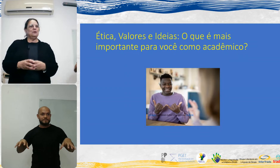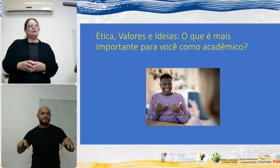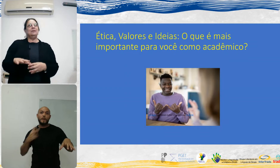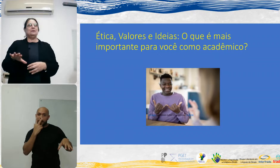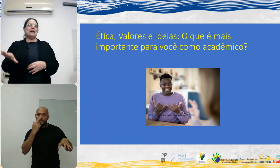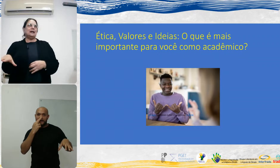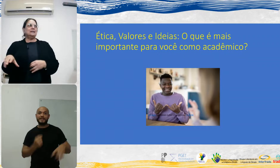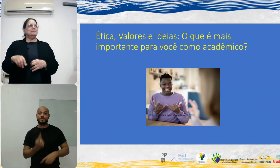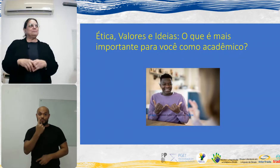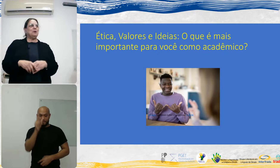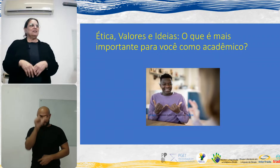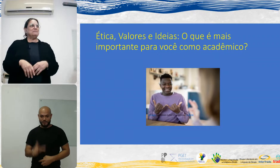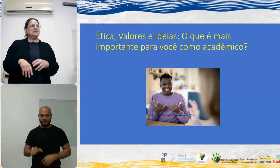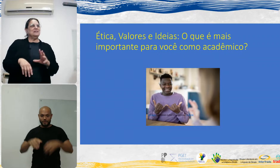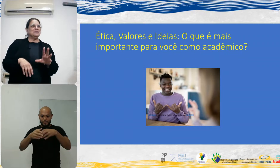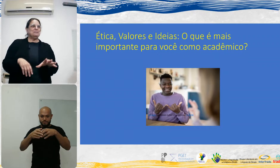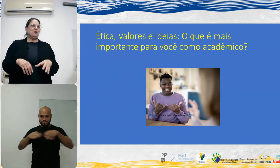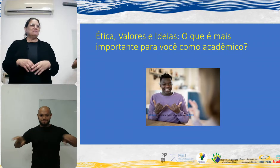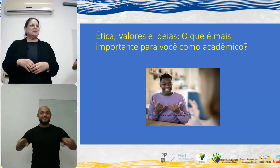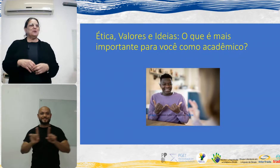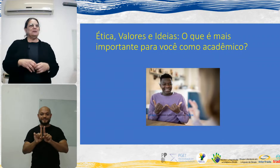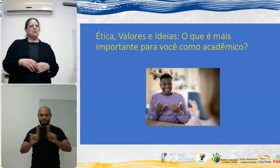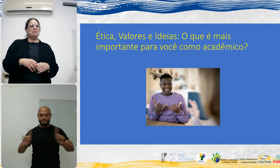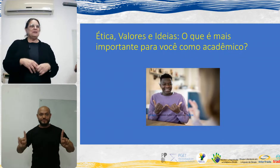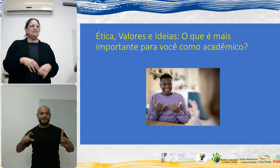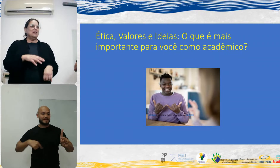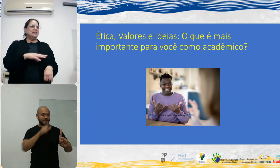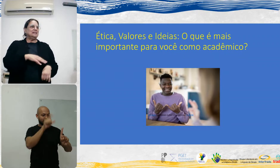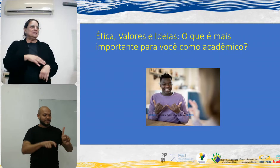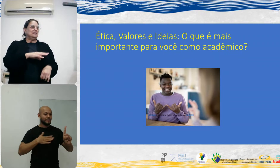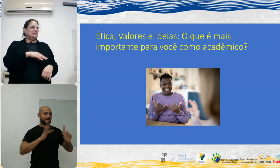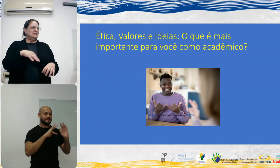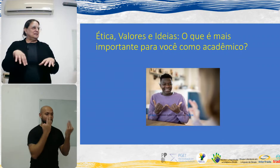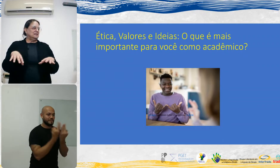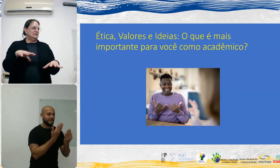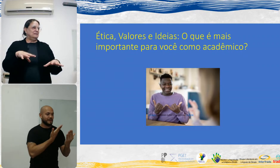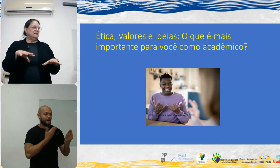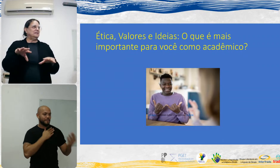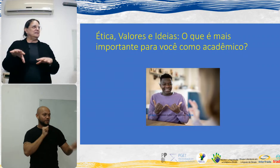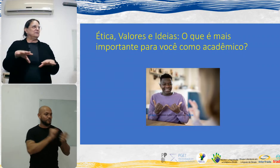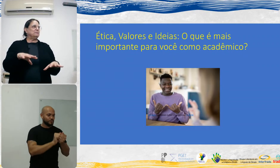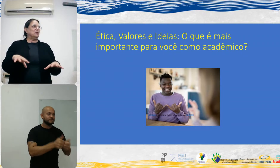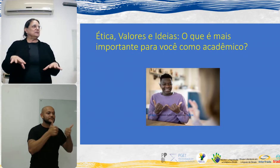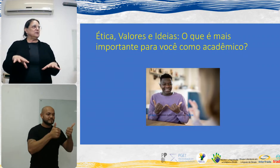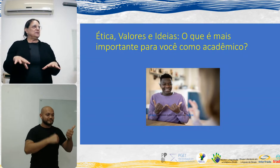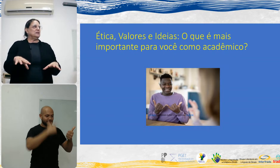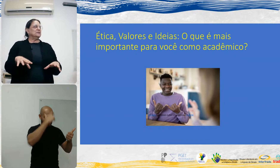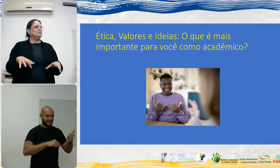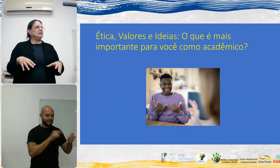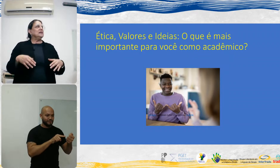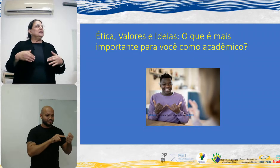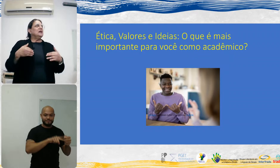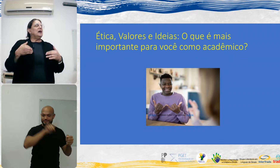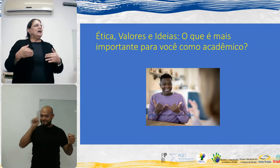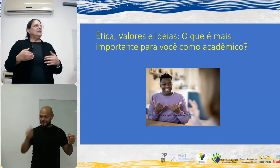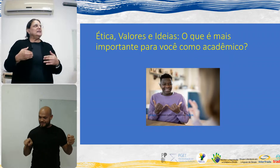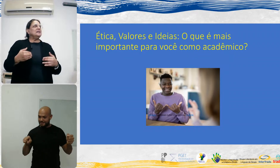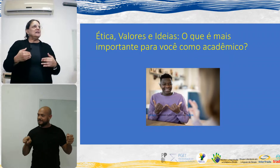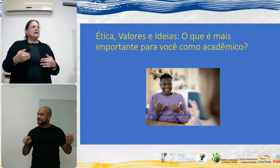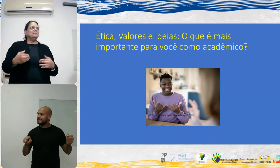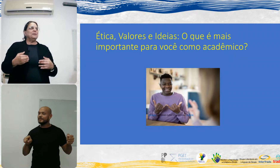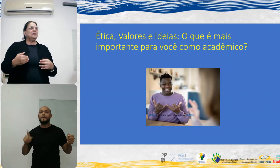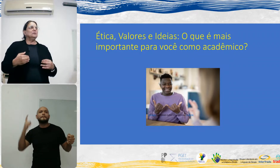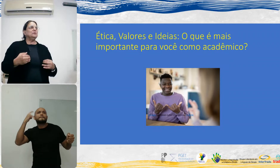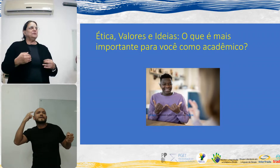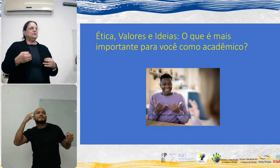ourselves. Oh, there's the academic part of me. There's the part of me when I'm with my friends, and these different parts of ourselves. But